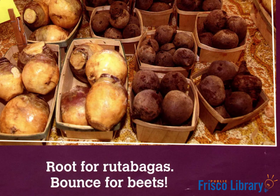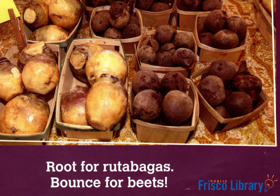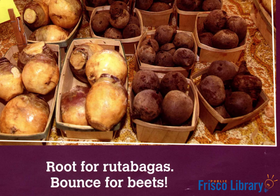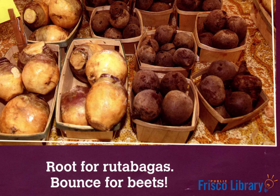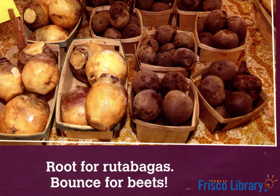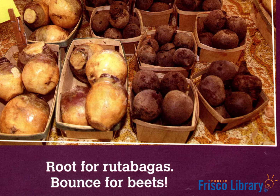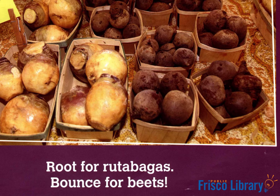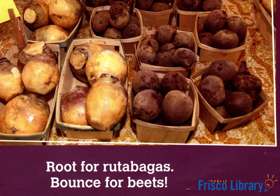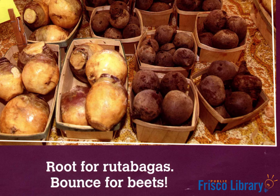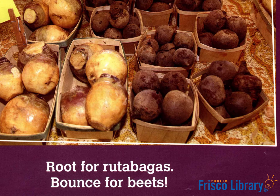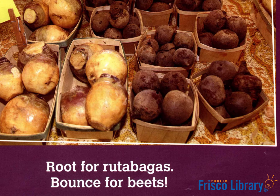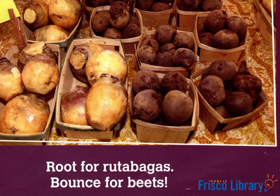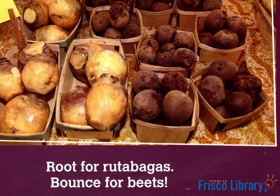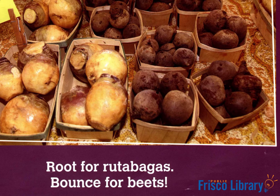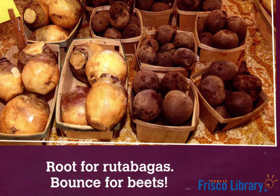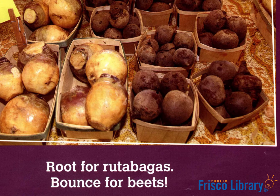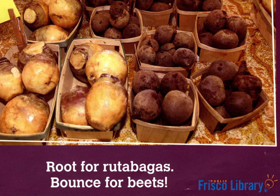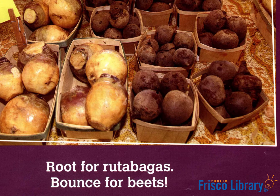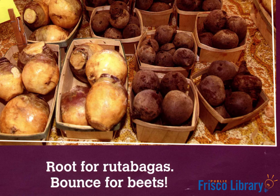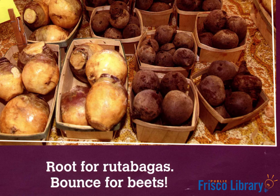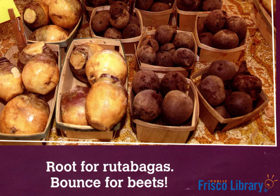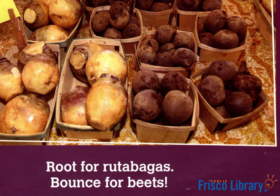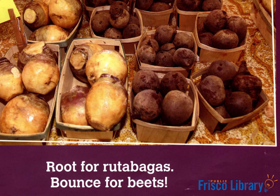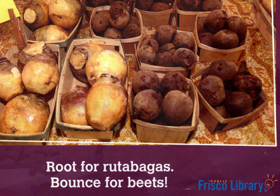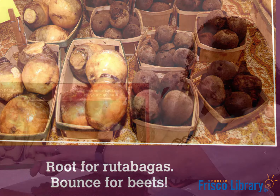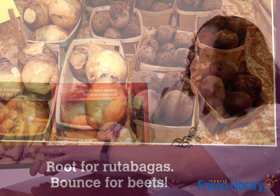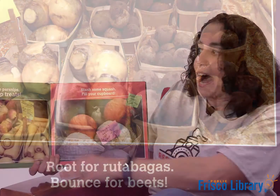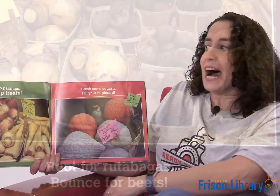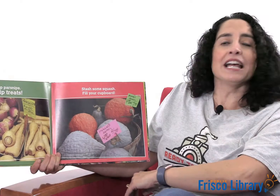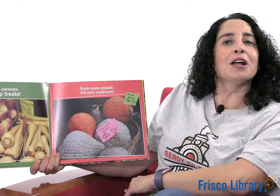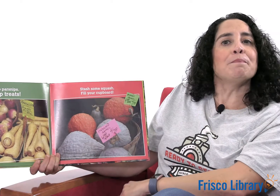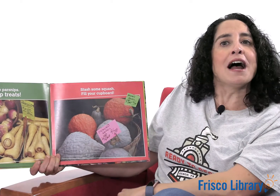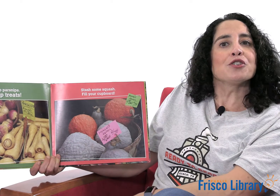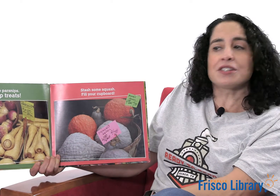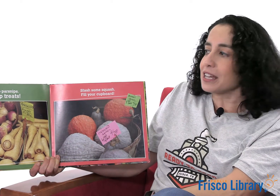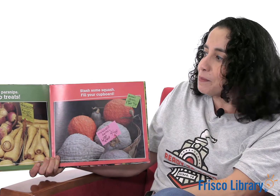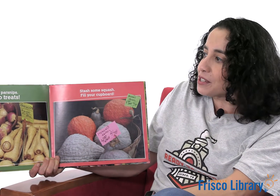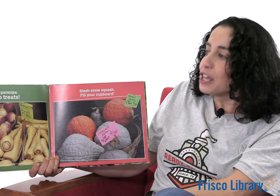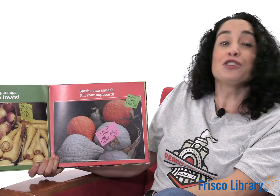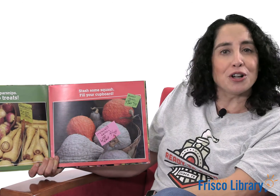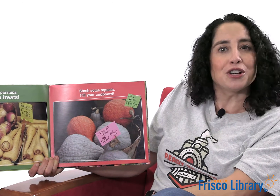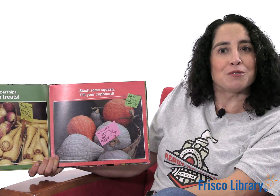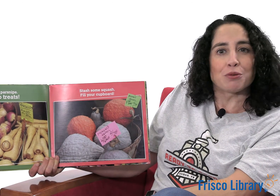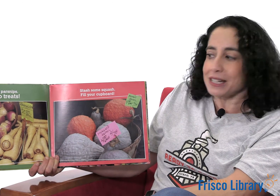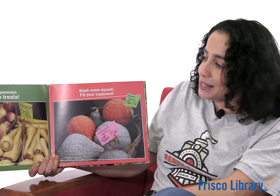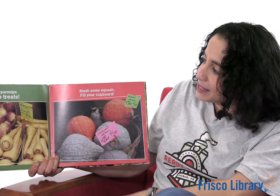for rutabagas bounce for beets pile up parsnips turnip treats